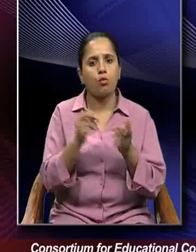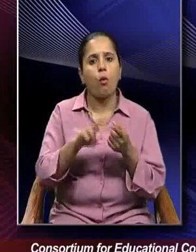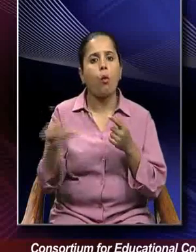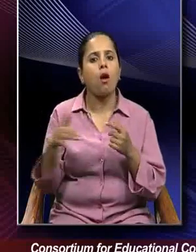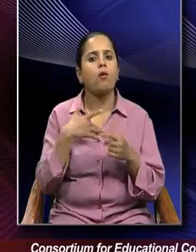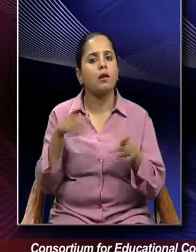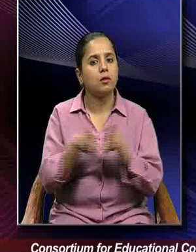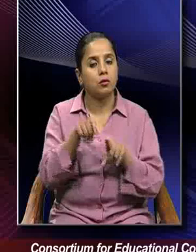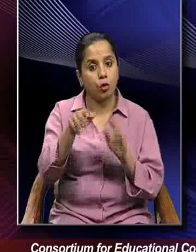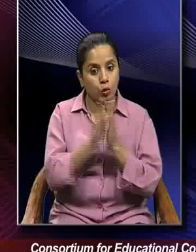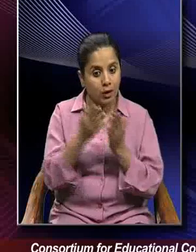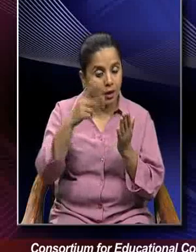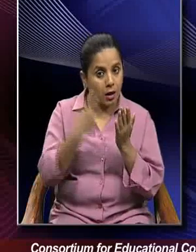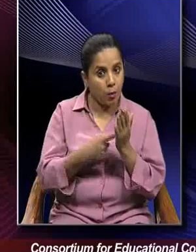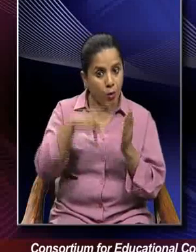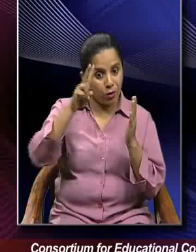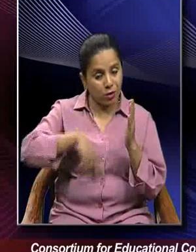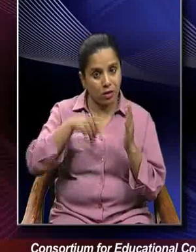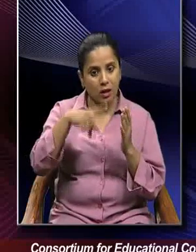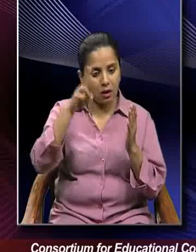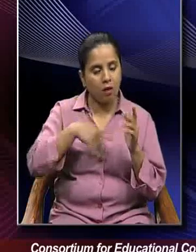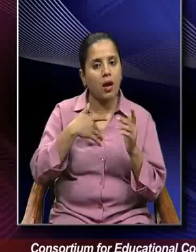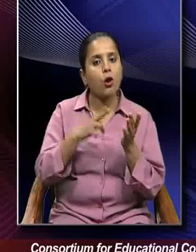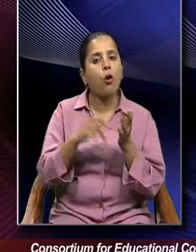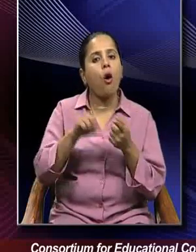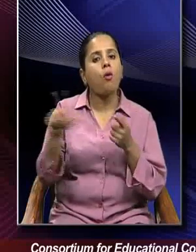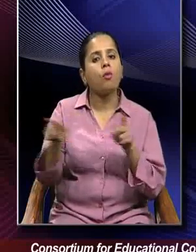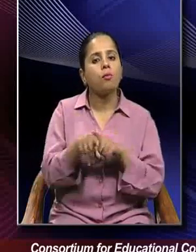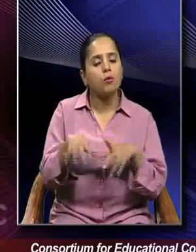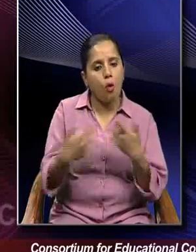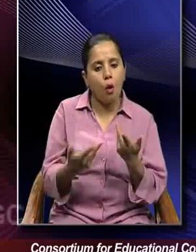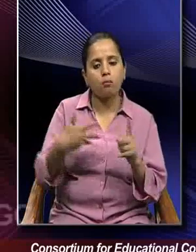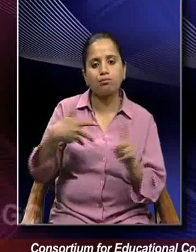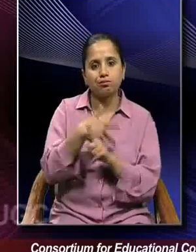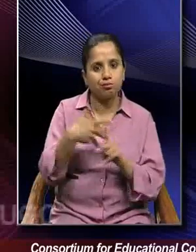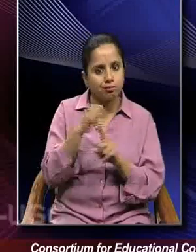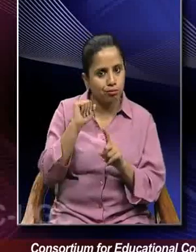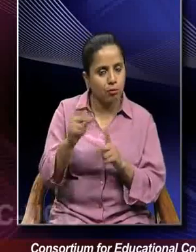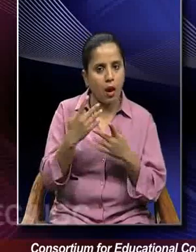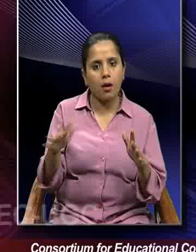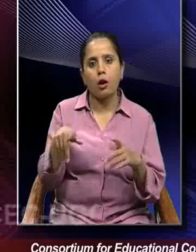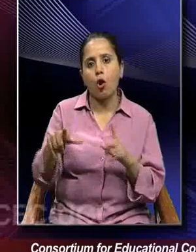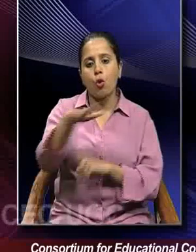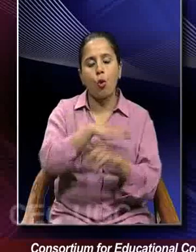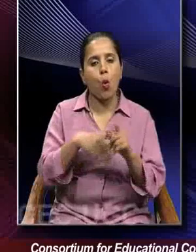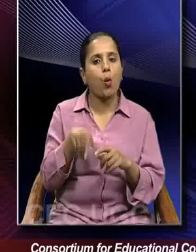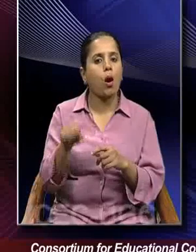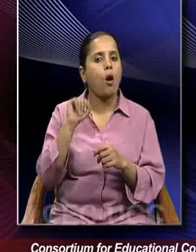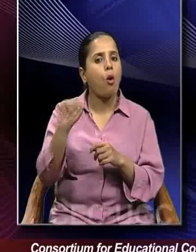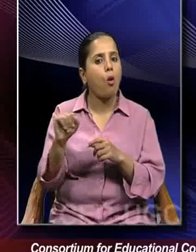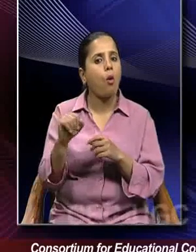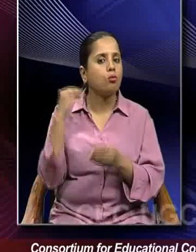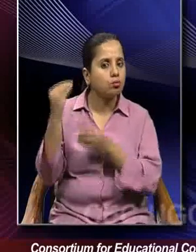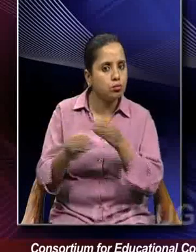when you read that report, you feel like you are reading a novel or a biography that highlights local customs and